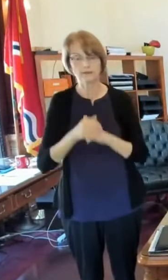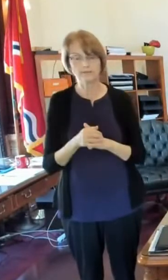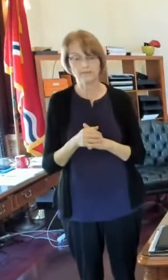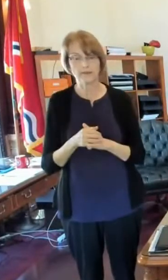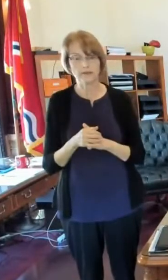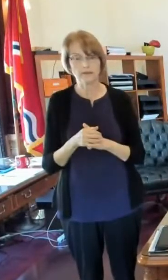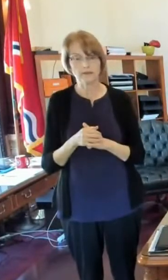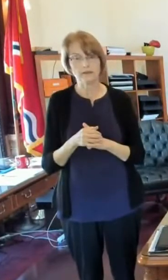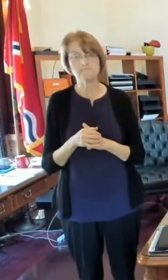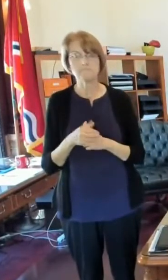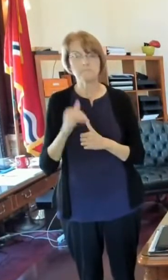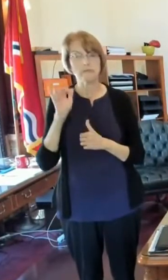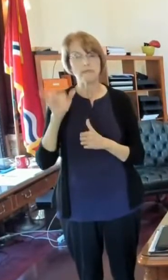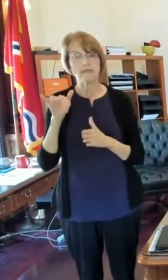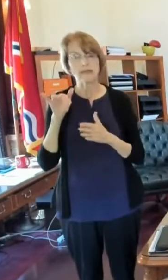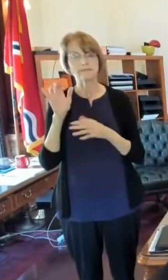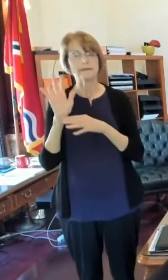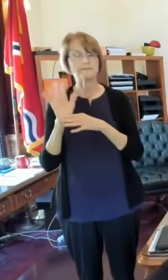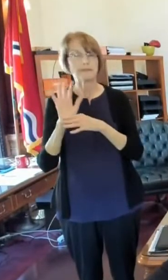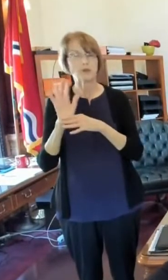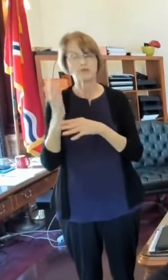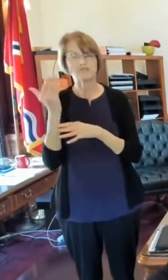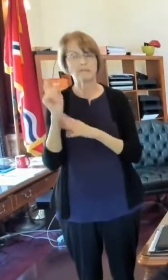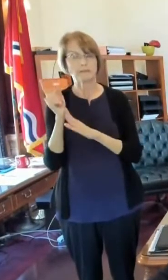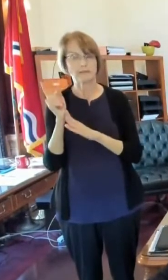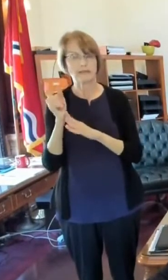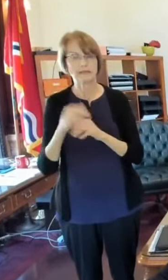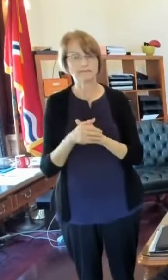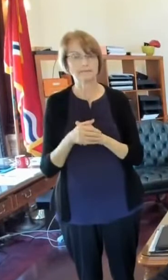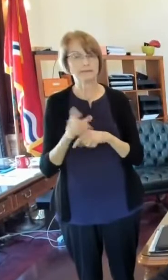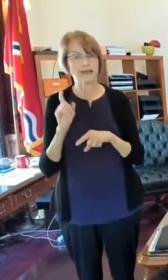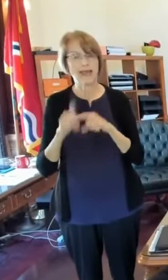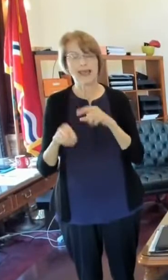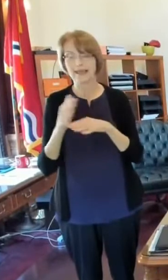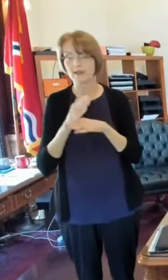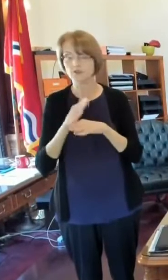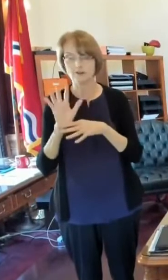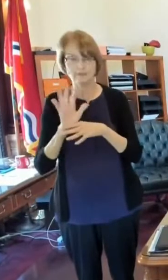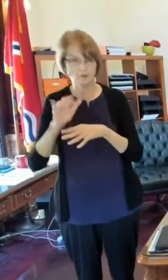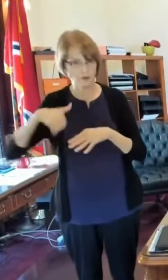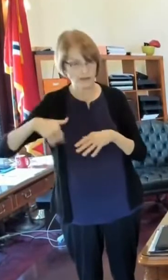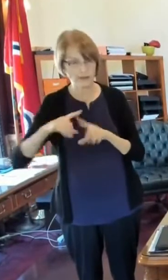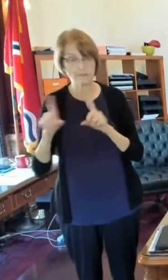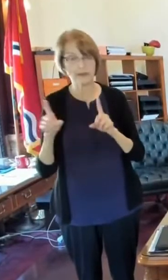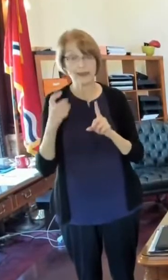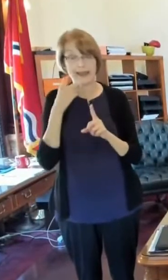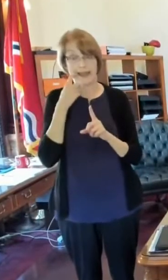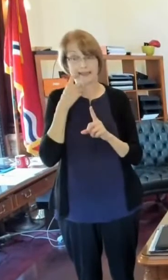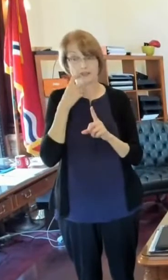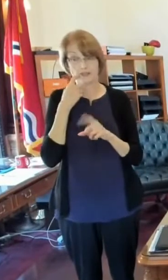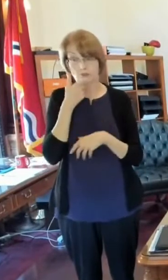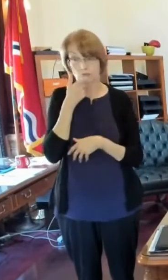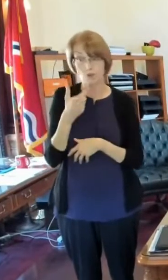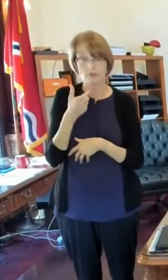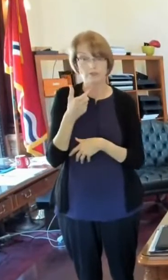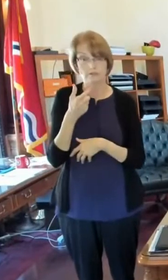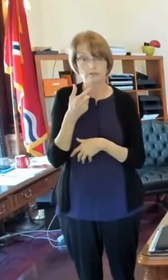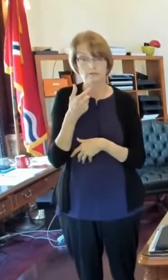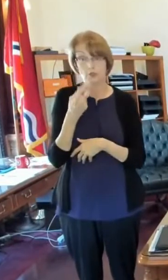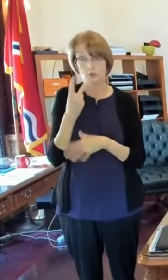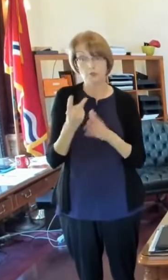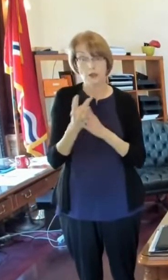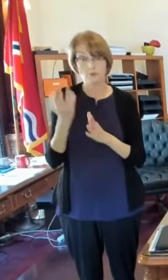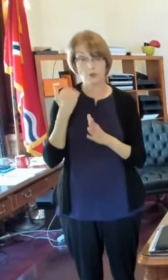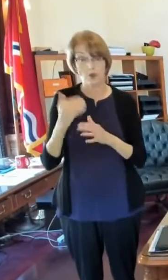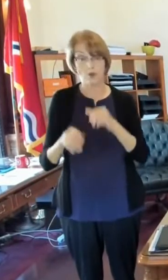It's about a 15-minute video. I'm not at liberty to share that with you yet, but I just previewed it a couple of hours ago, and I have to